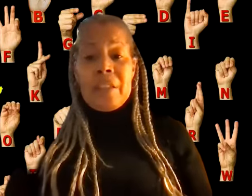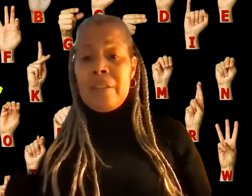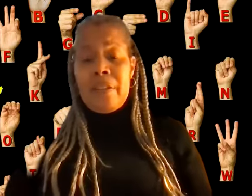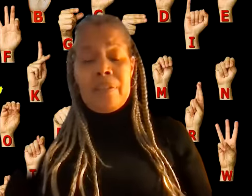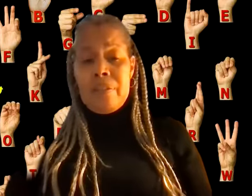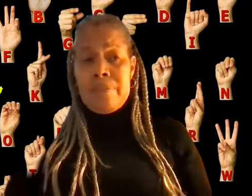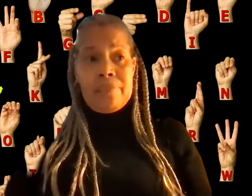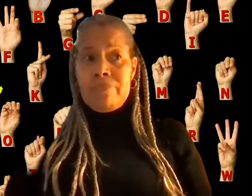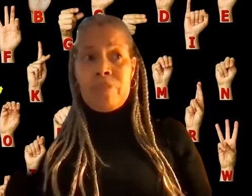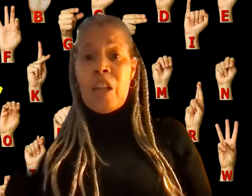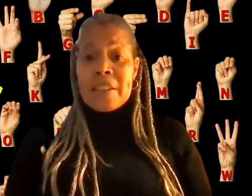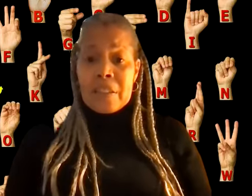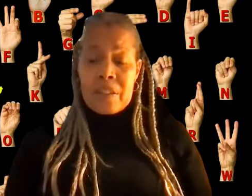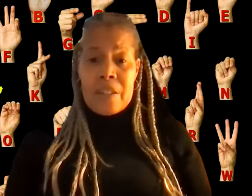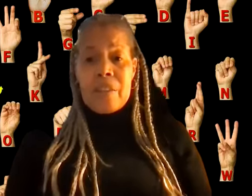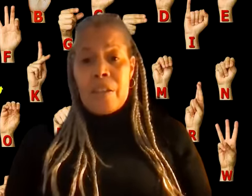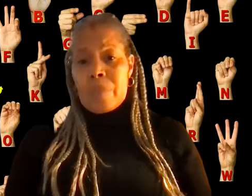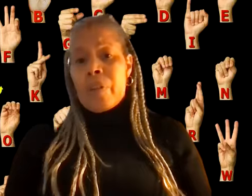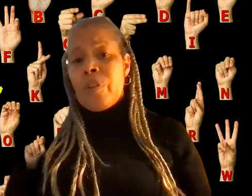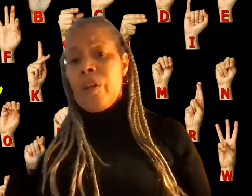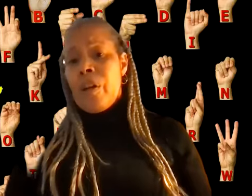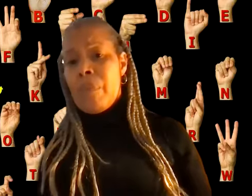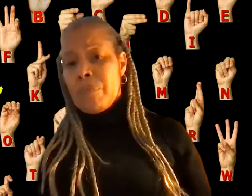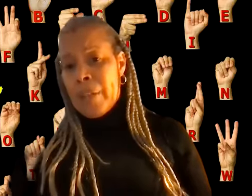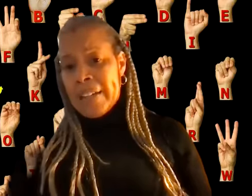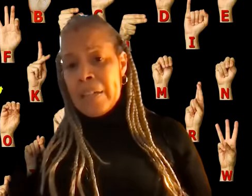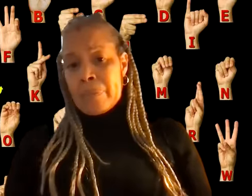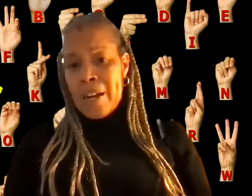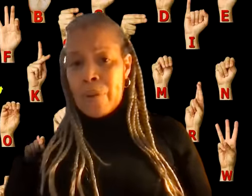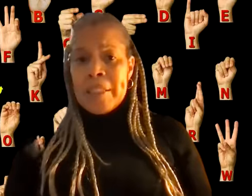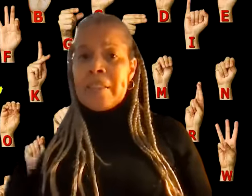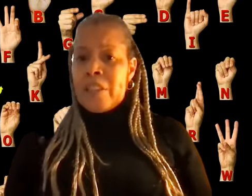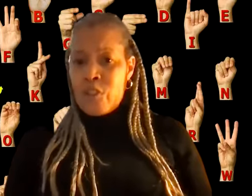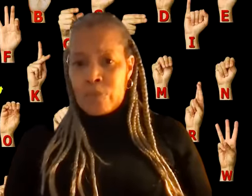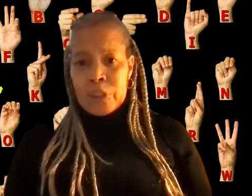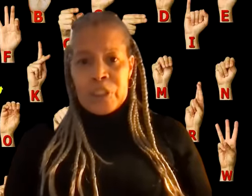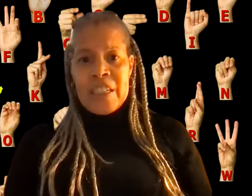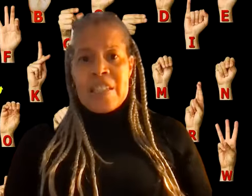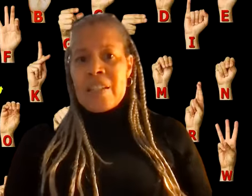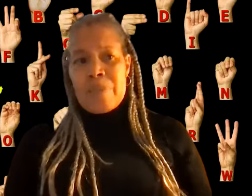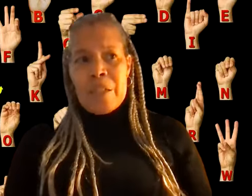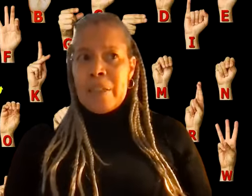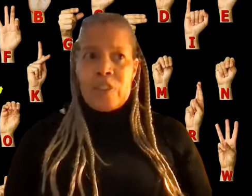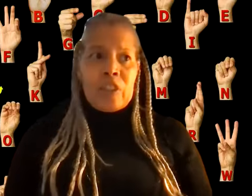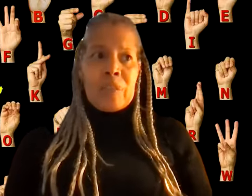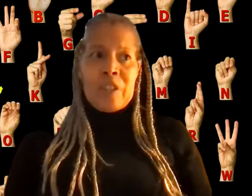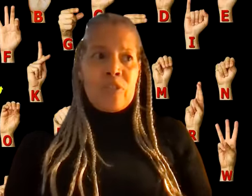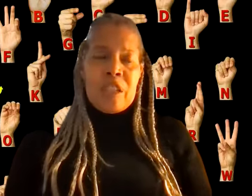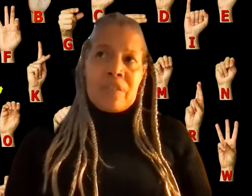and, and, and, shocking to see the number of black and brown women in leadership roles in it. And I mean, I'm not just talking about you get